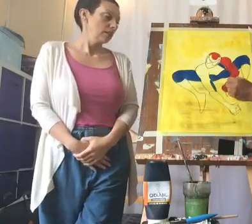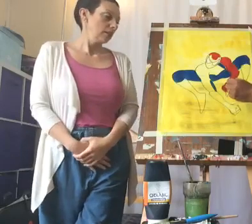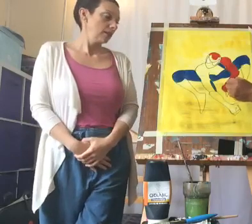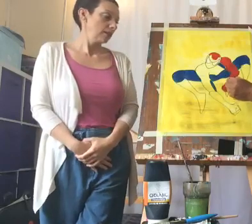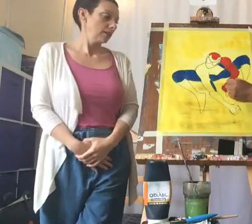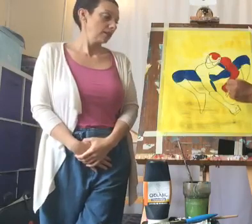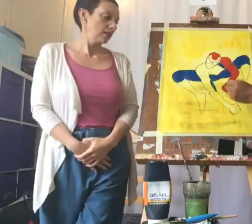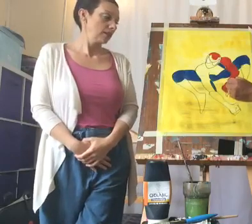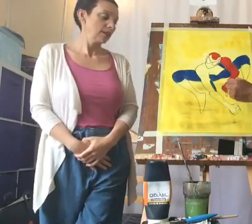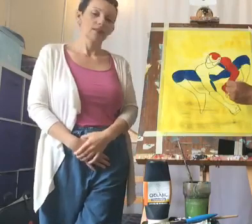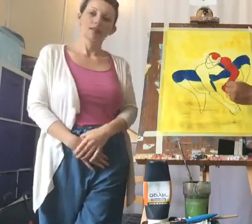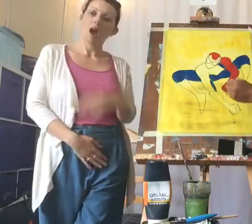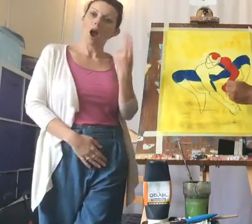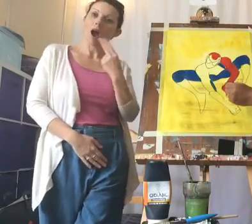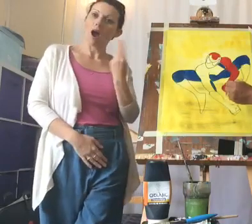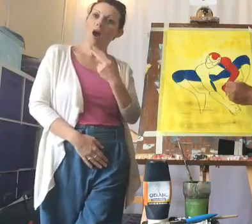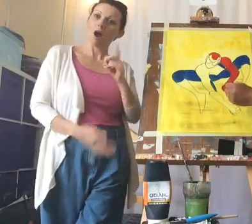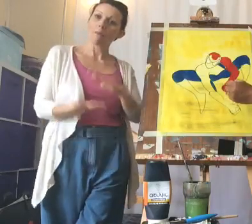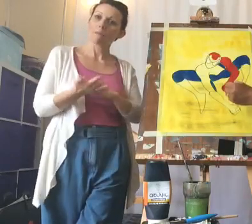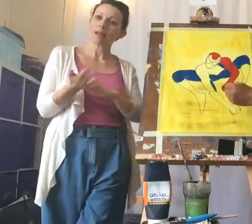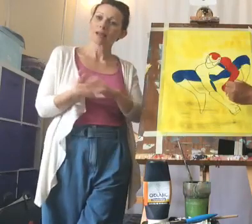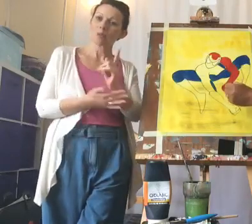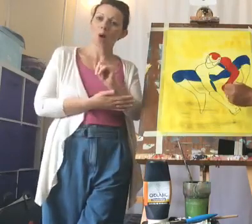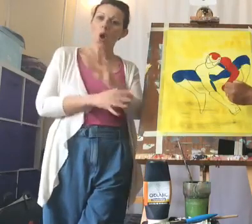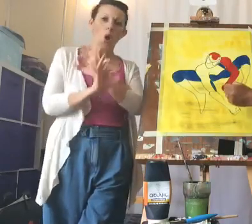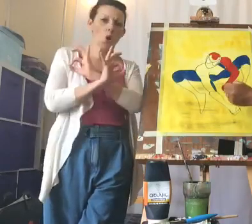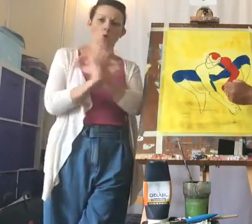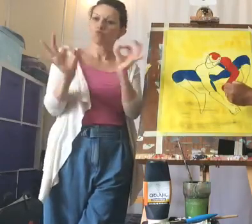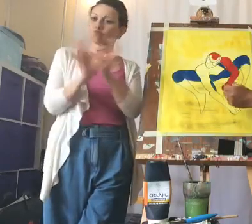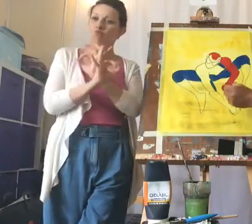It's art, there are no mistakes.